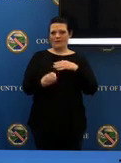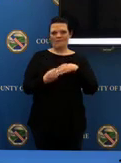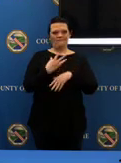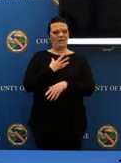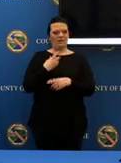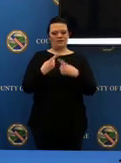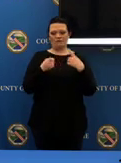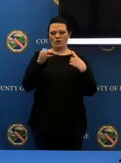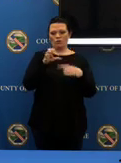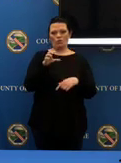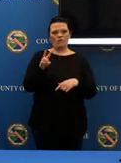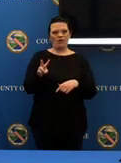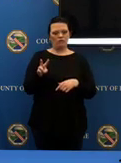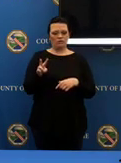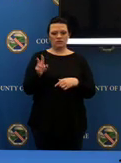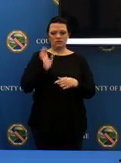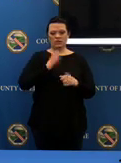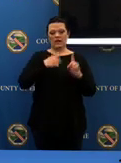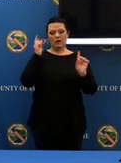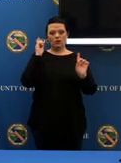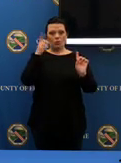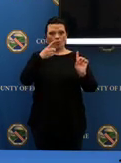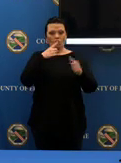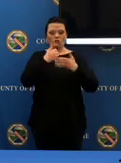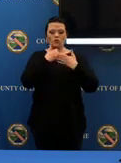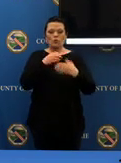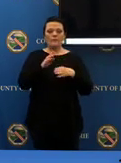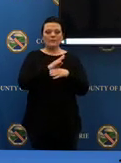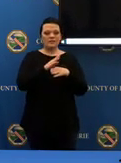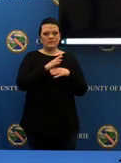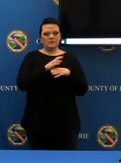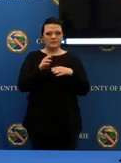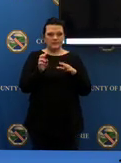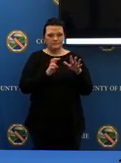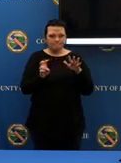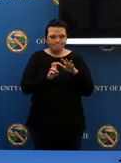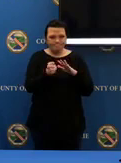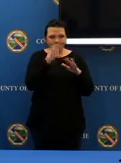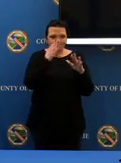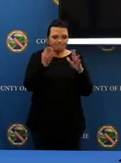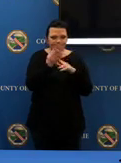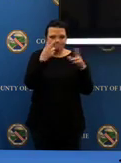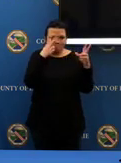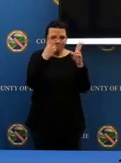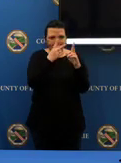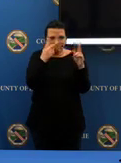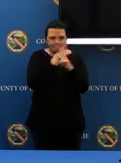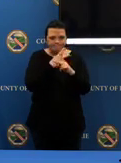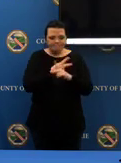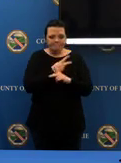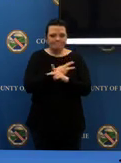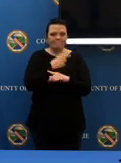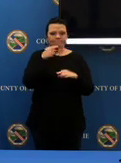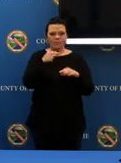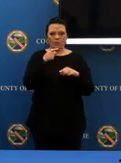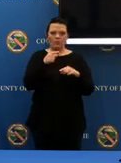the coronavirus. Our goal is to help businesses navigate these uncertain times such that they're able to reopen or get back up to full